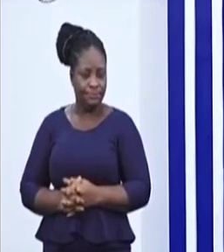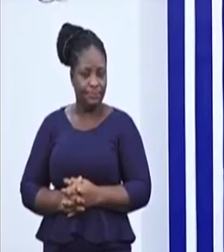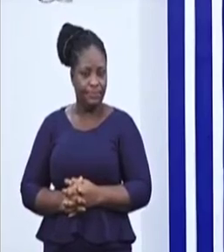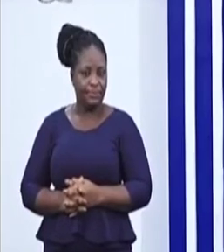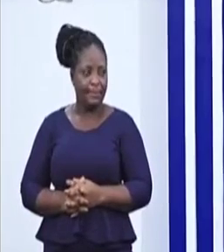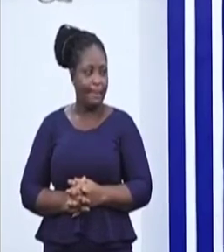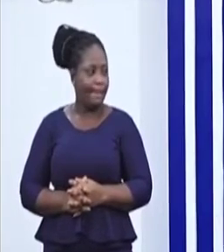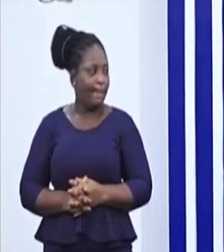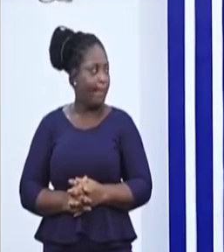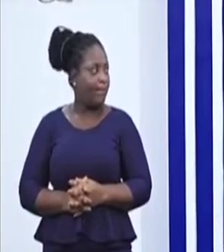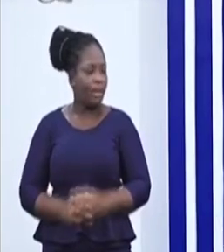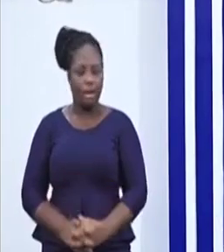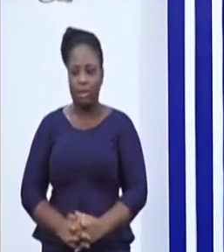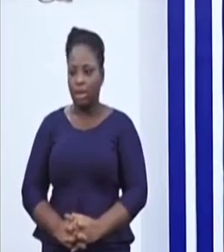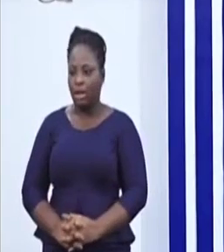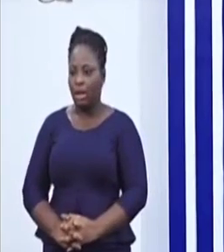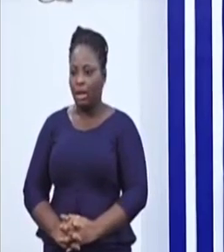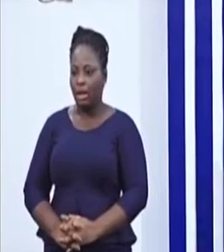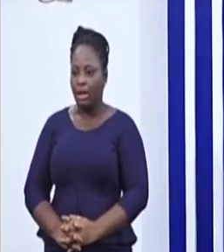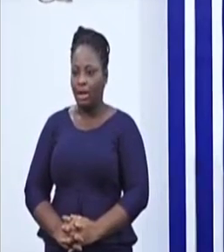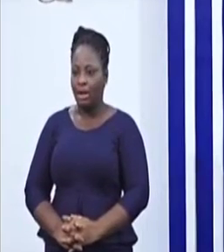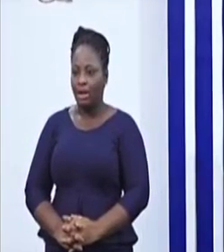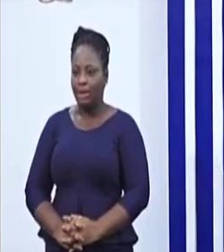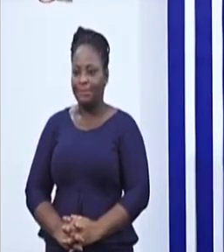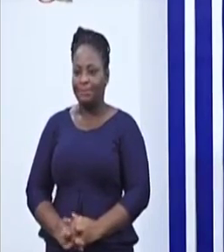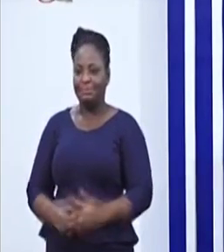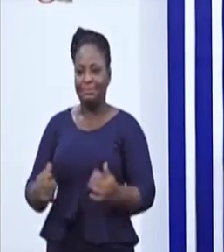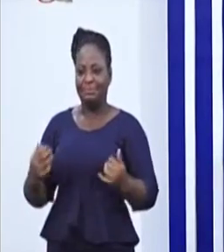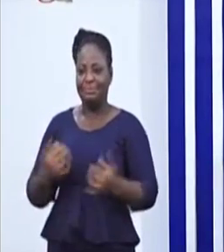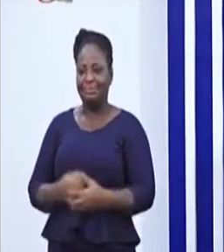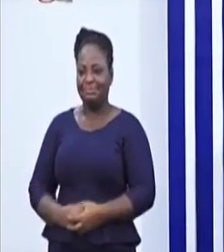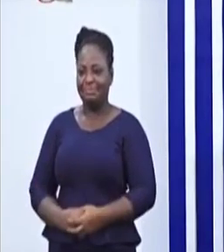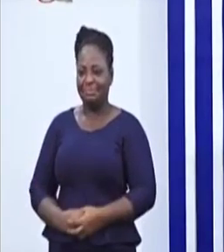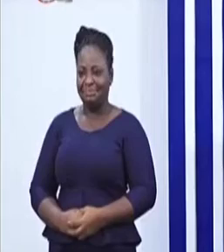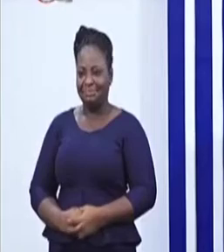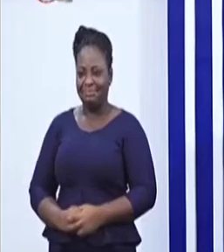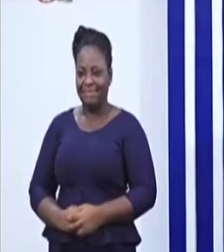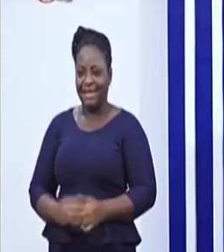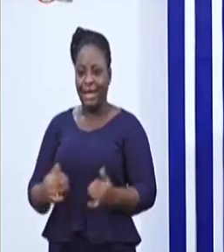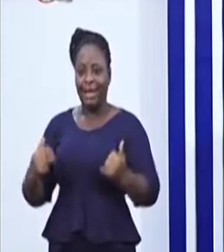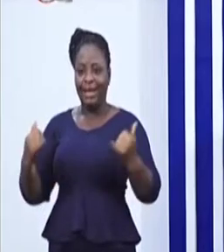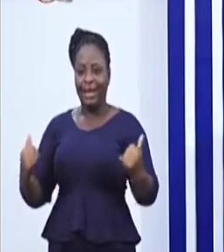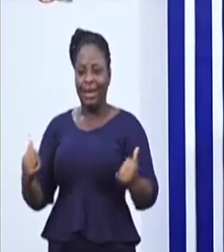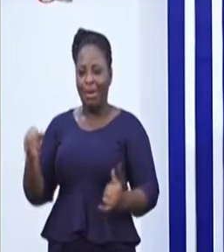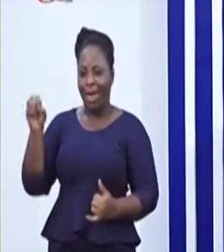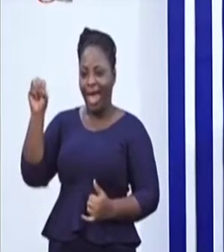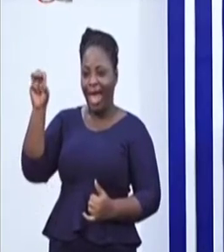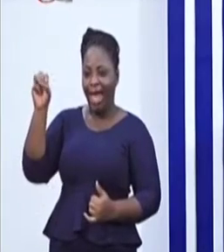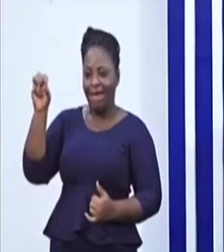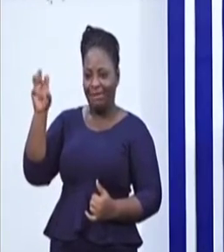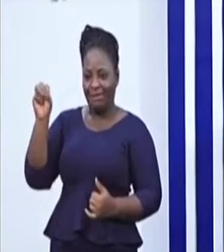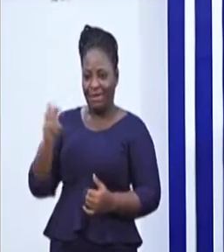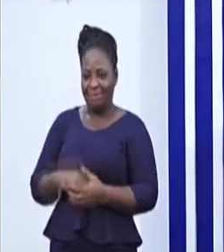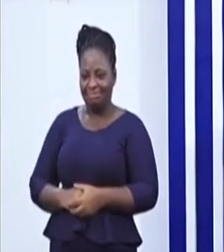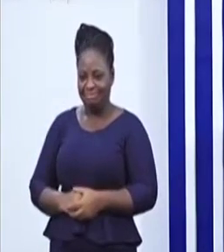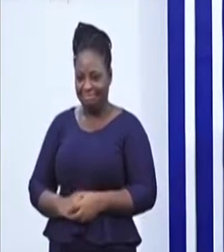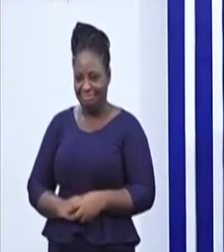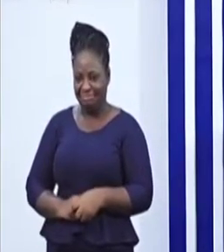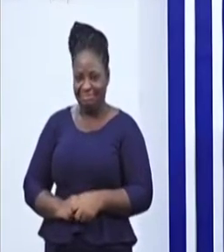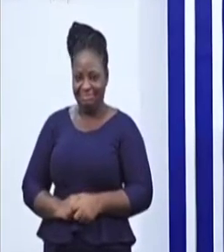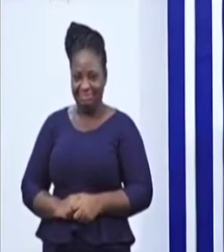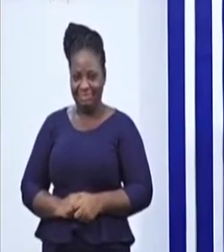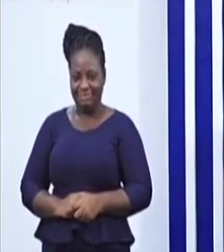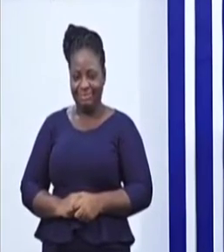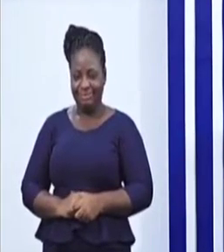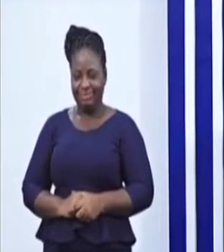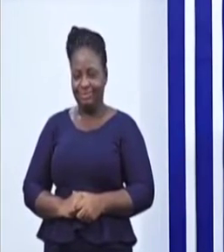I want to say it in every for us very quickly. Very briefly. Very briefly. Akpe adojina muntoba